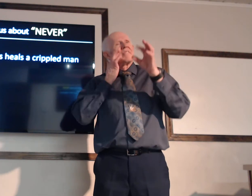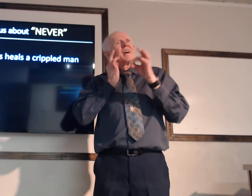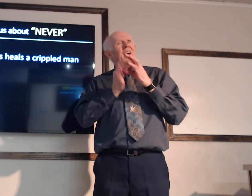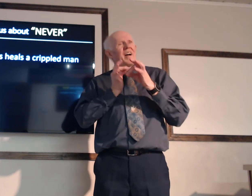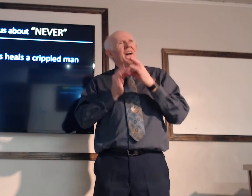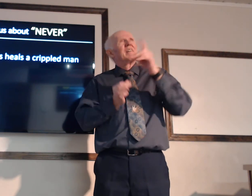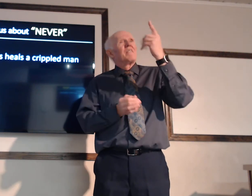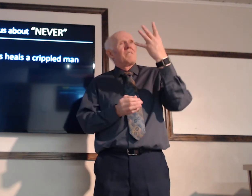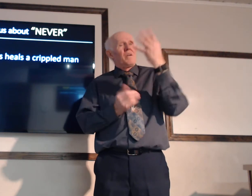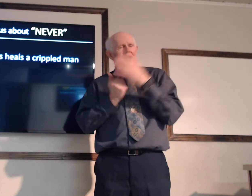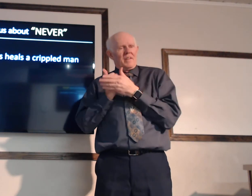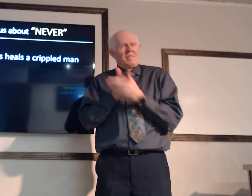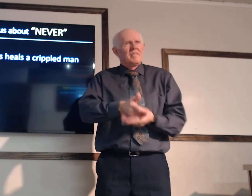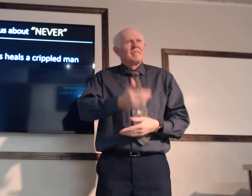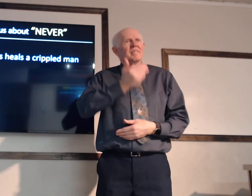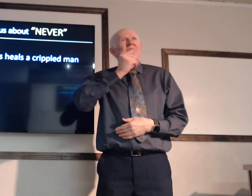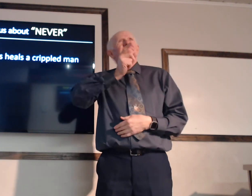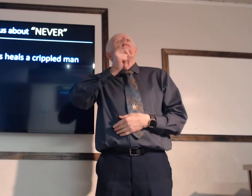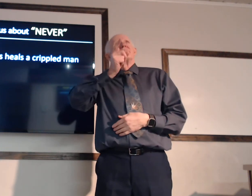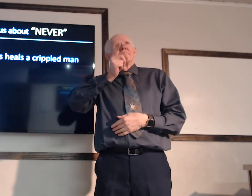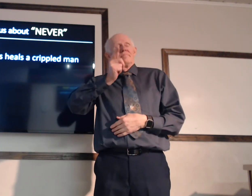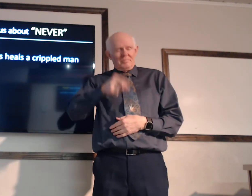And people looked up and said they had faith.